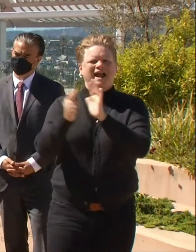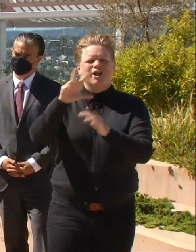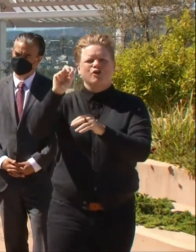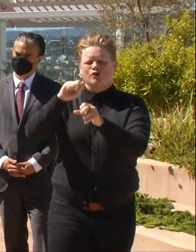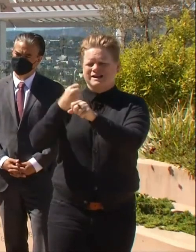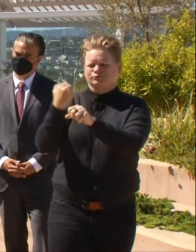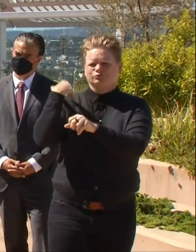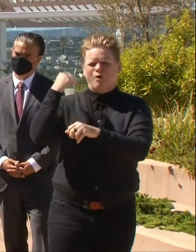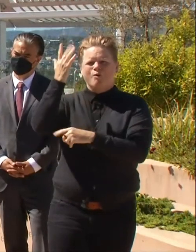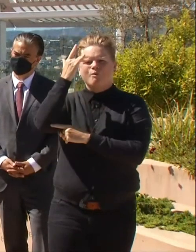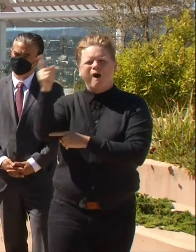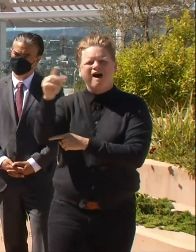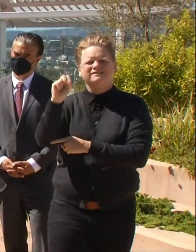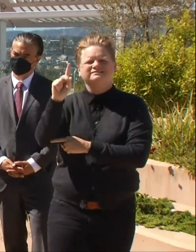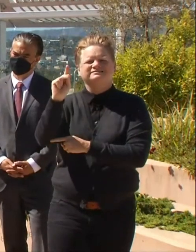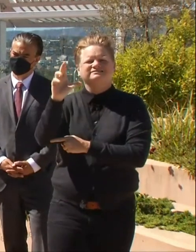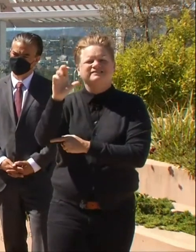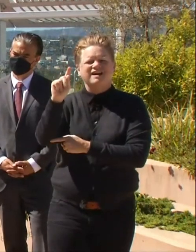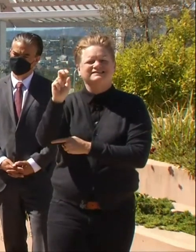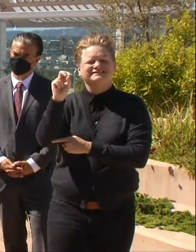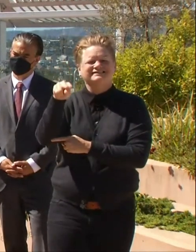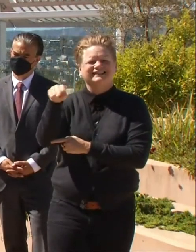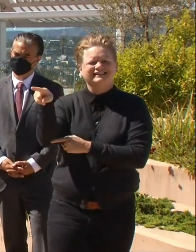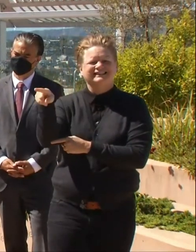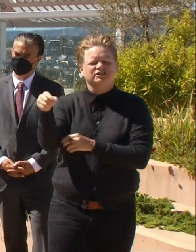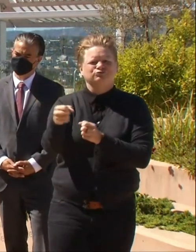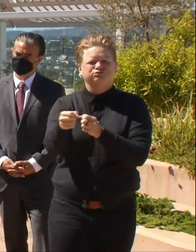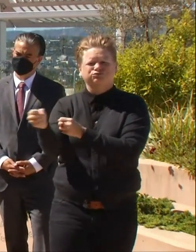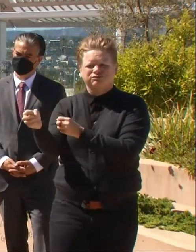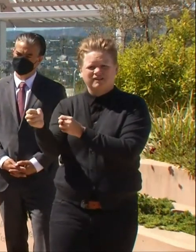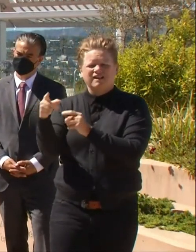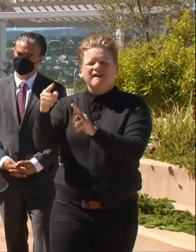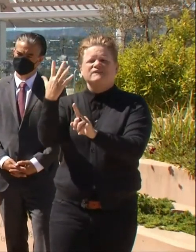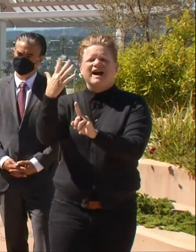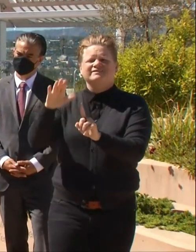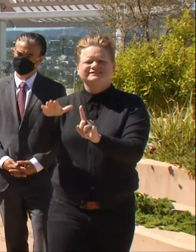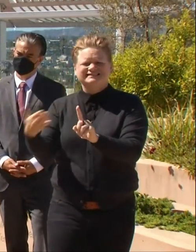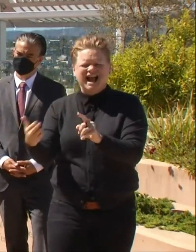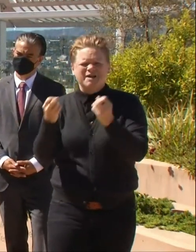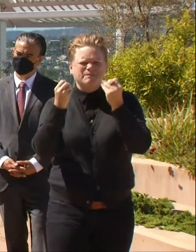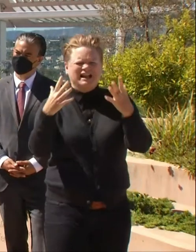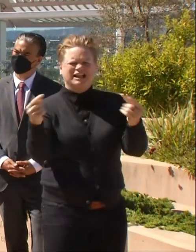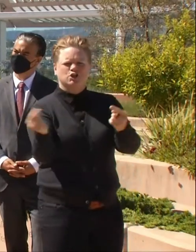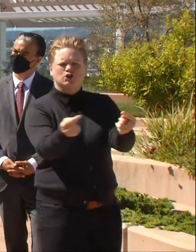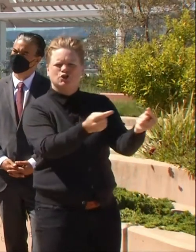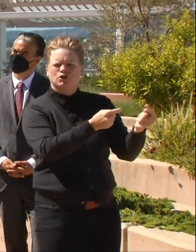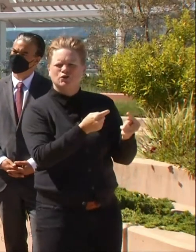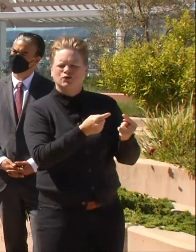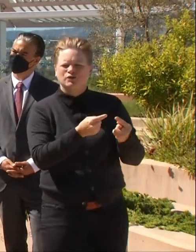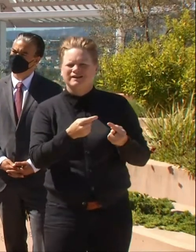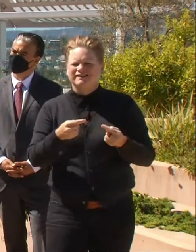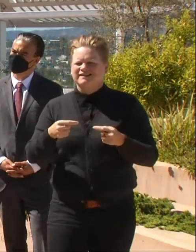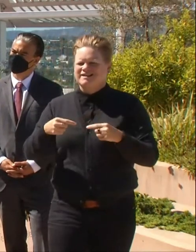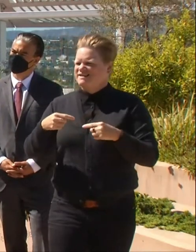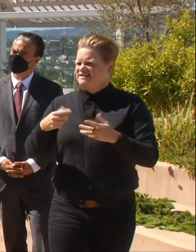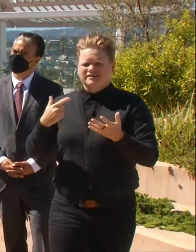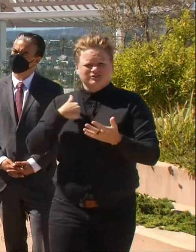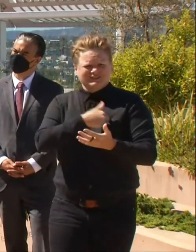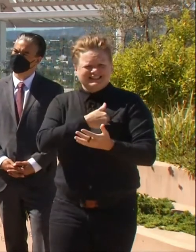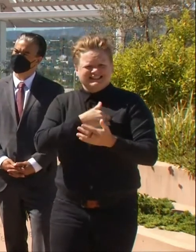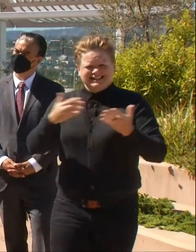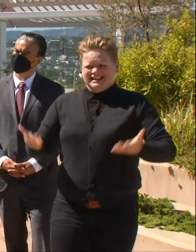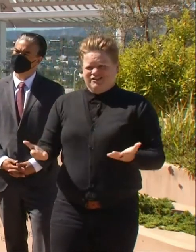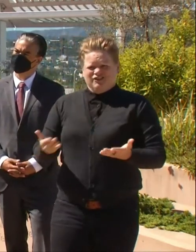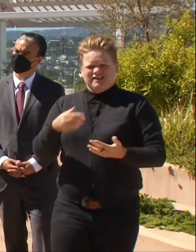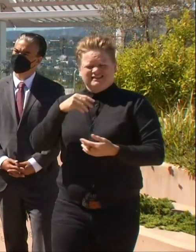lives were lost and many were shot. We've had mass shootings treated here at San Francisco General, including 101 California's Head, the YouTube shooting, and